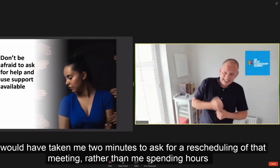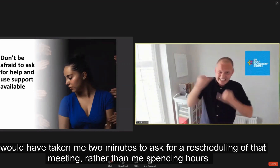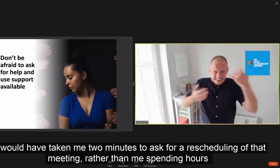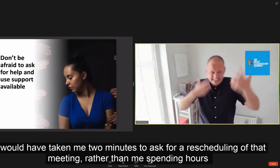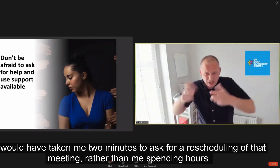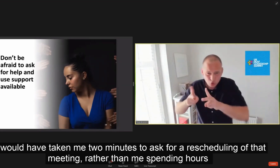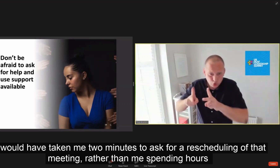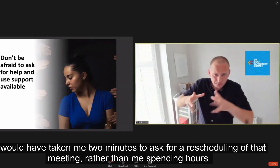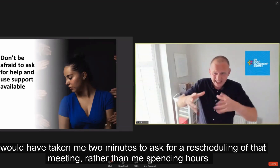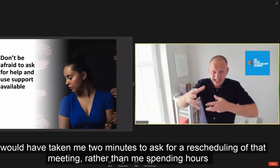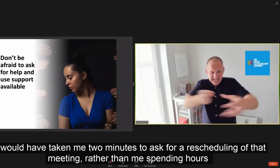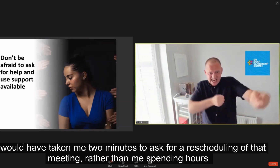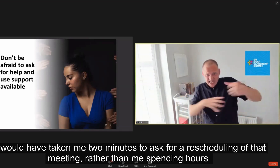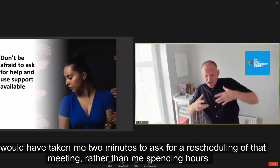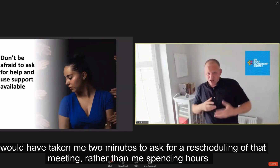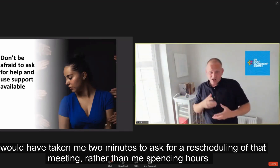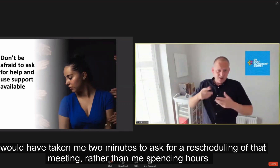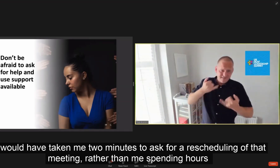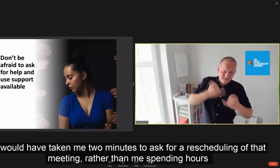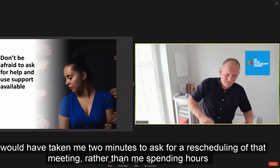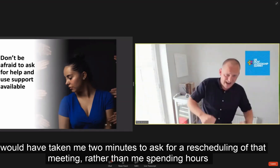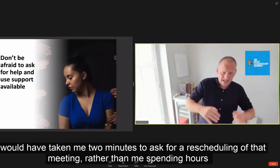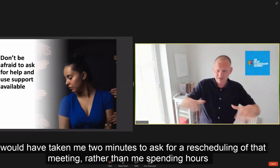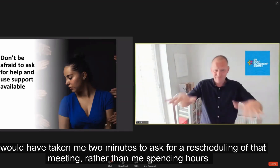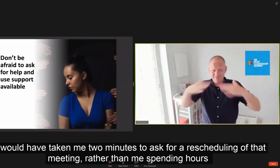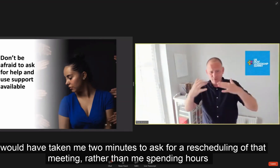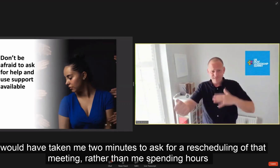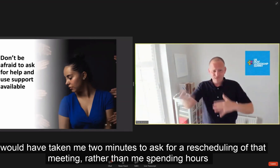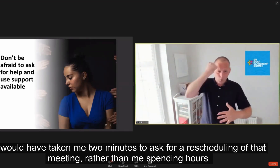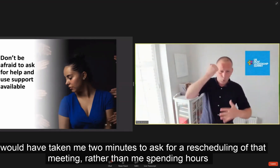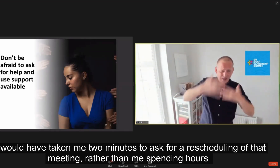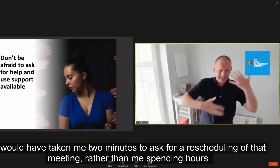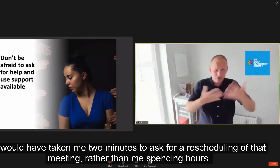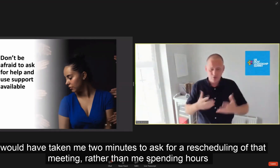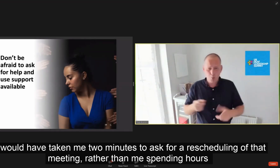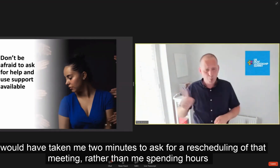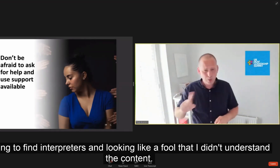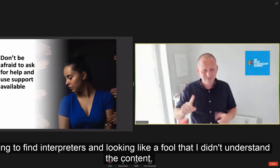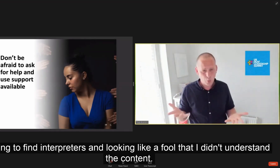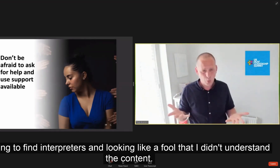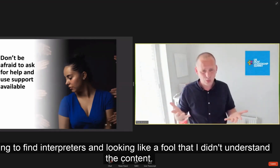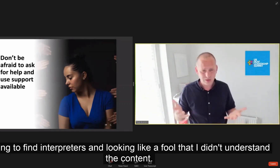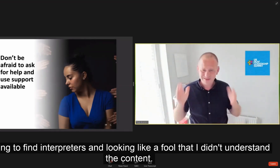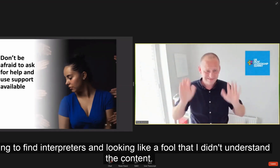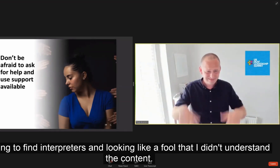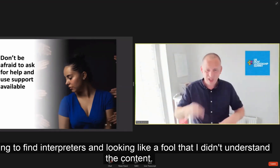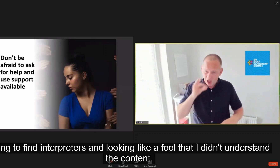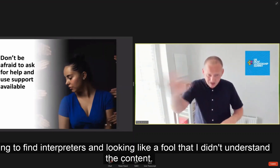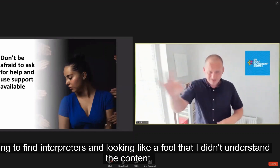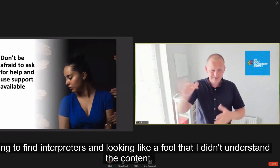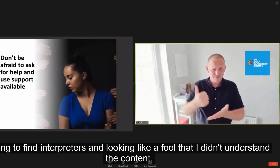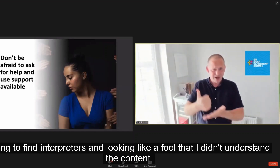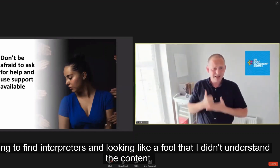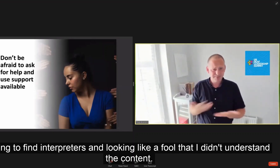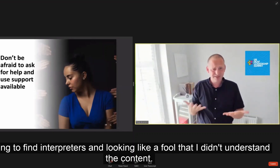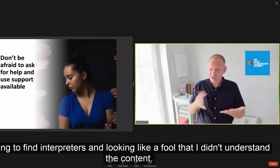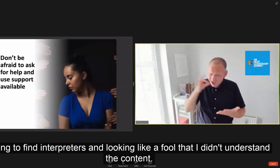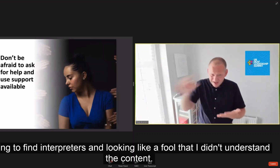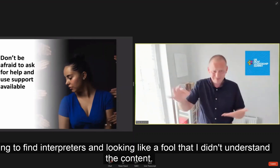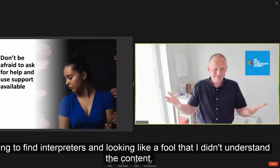to ask for a rescheduling of that meeting, rather than me spending hours trying to find interpreters and looking like a fool where they didn't understand the